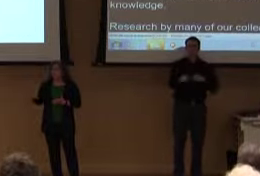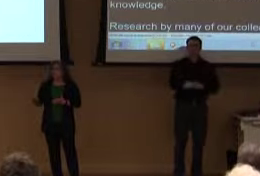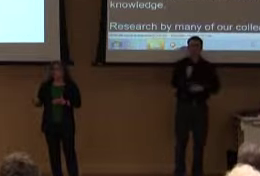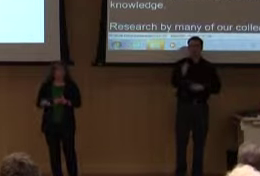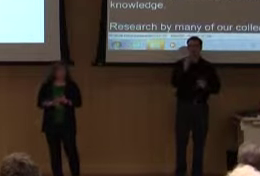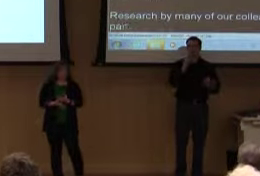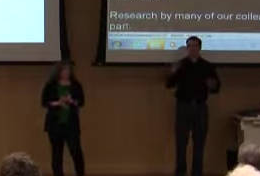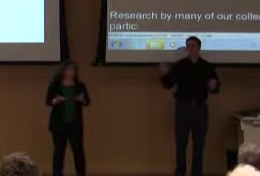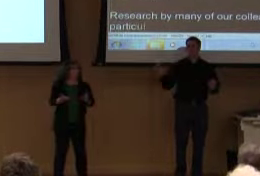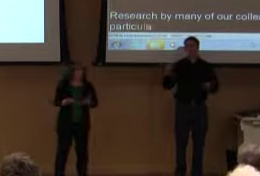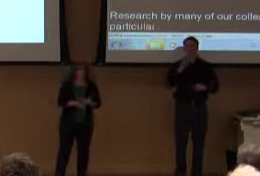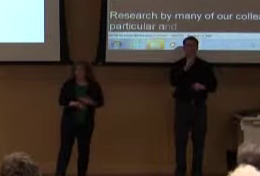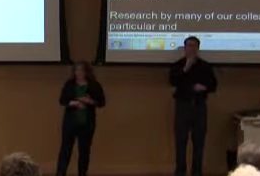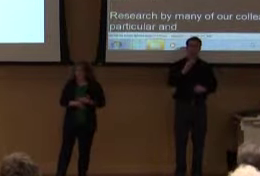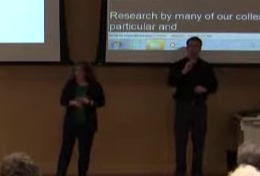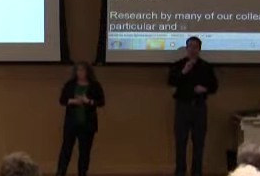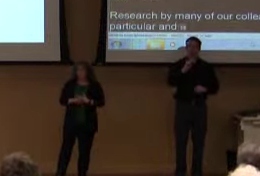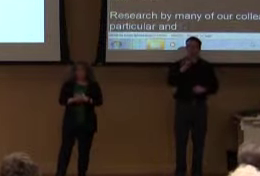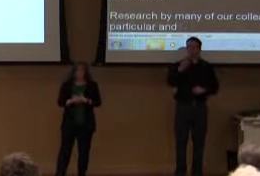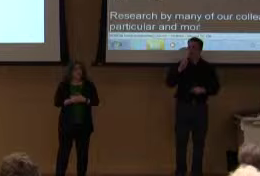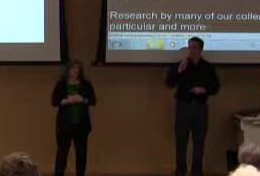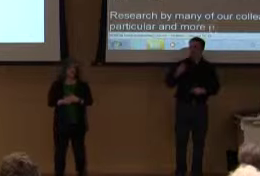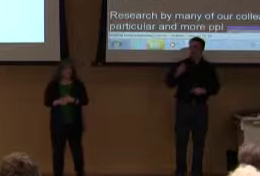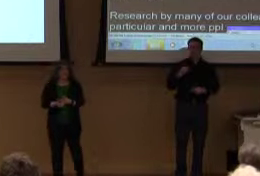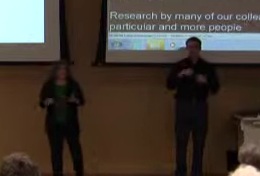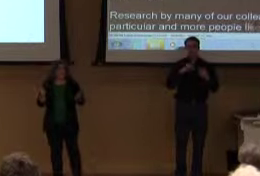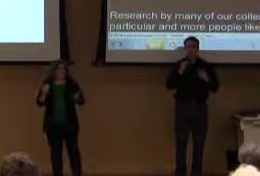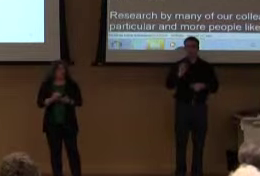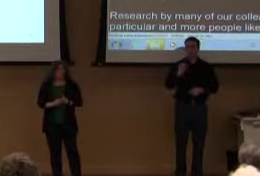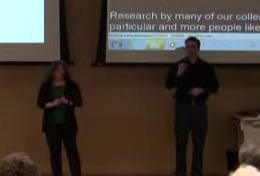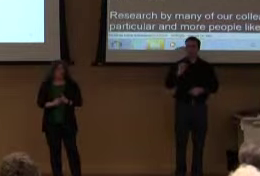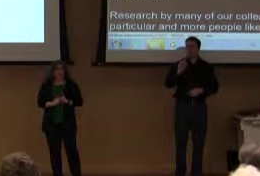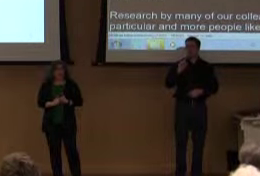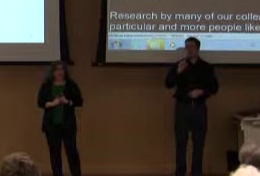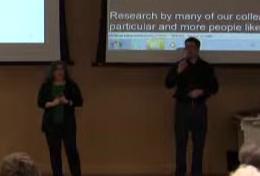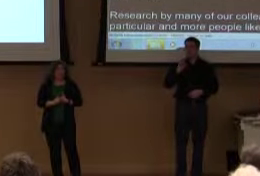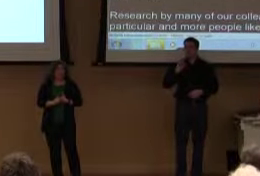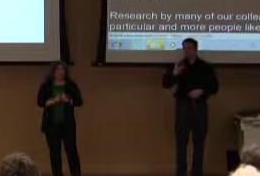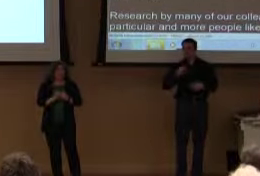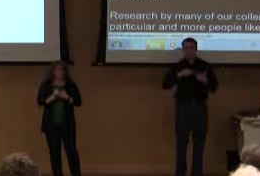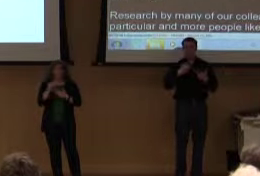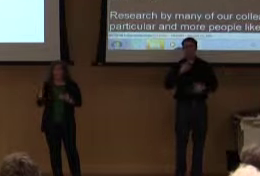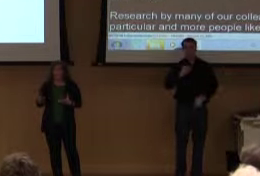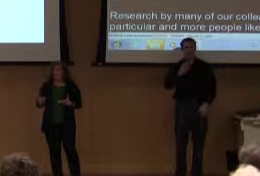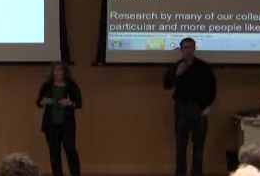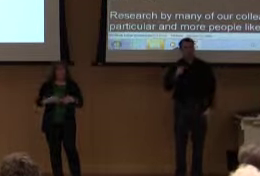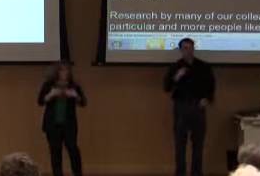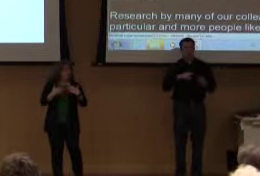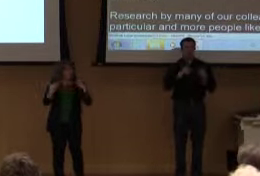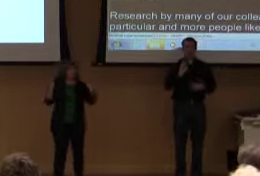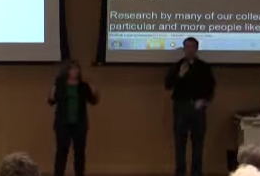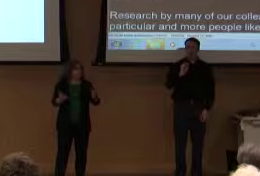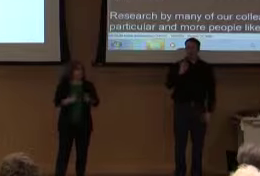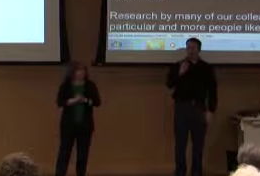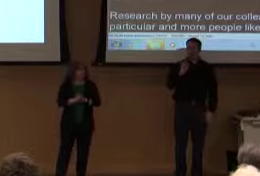people, Mark Marshart, John Albertini, Mary Lang, and Ron Kelly.